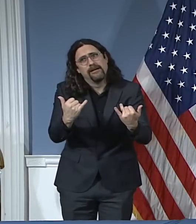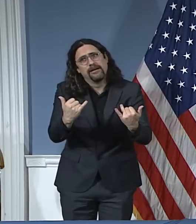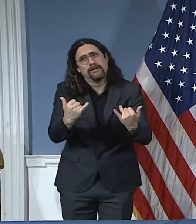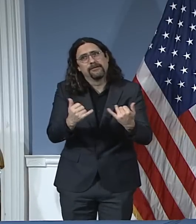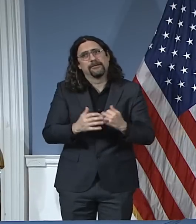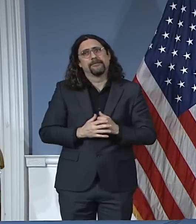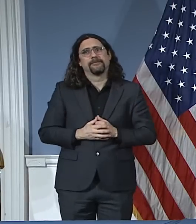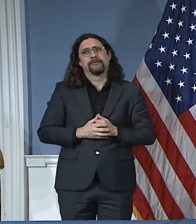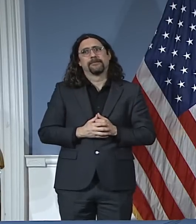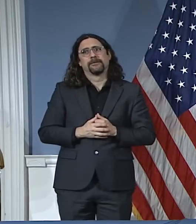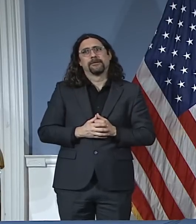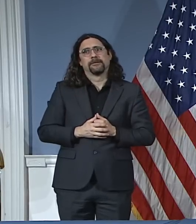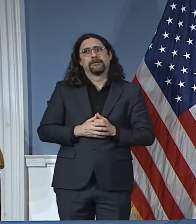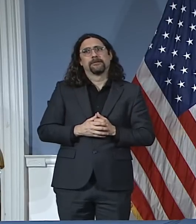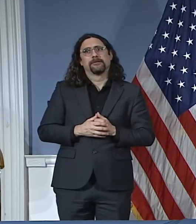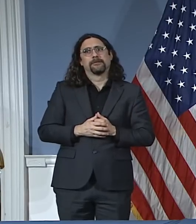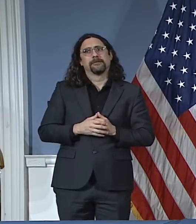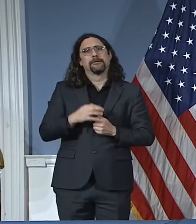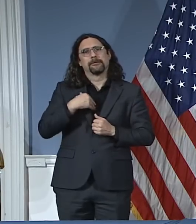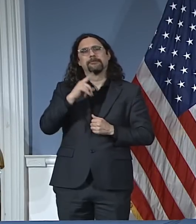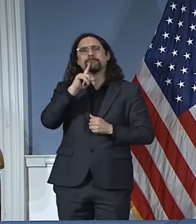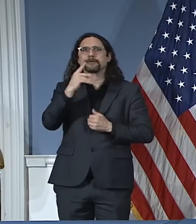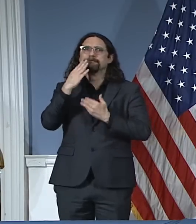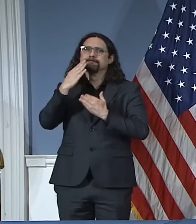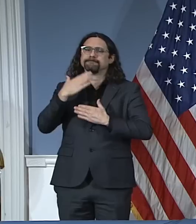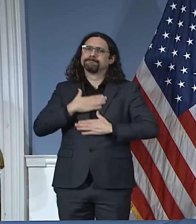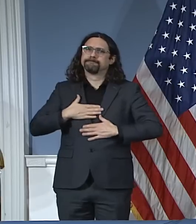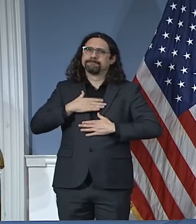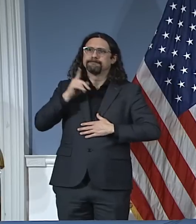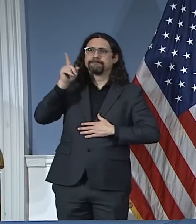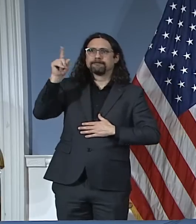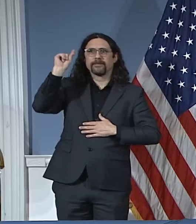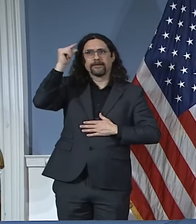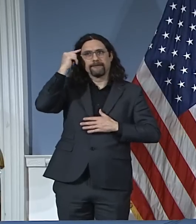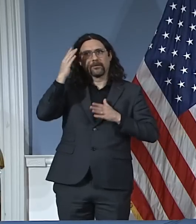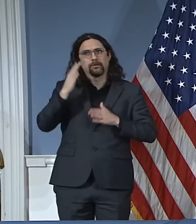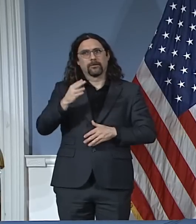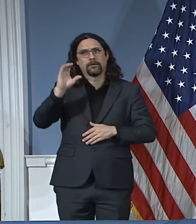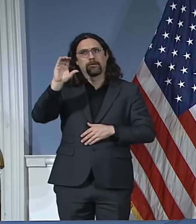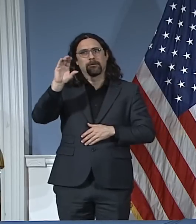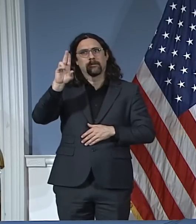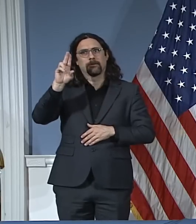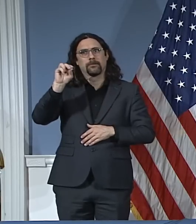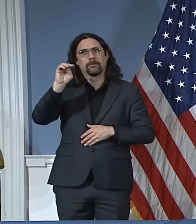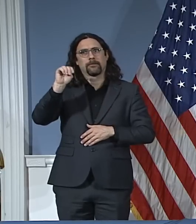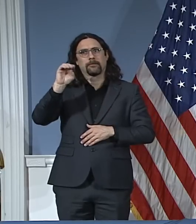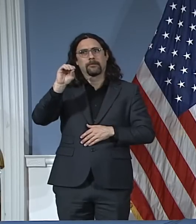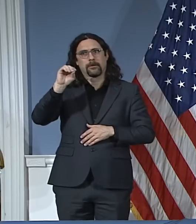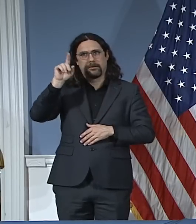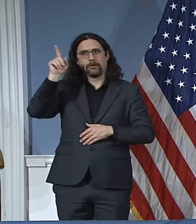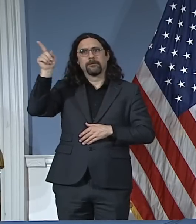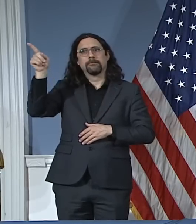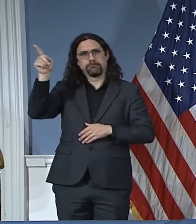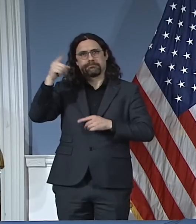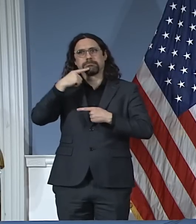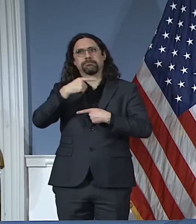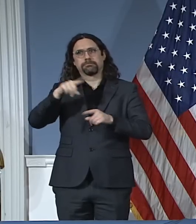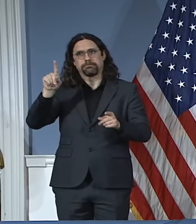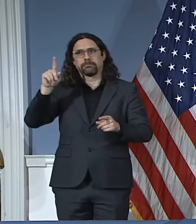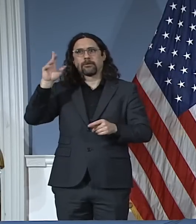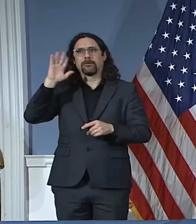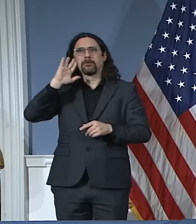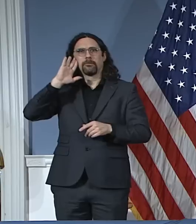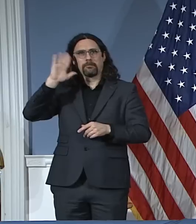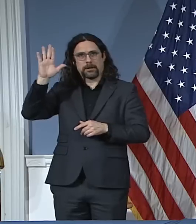yesterday. 1 million more N95 masks coming to New York City soon. That's crucial. That's wonderful. But I have no